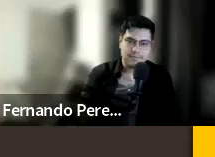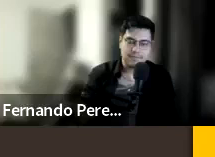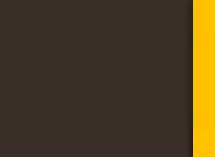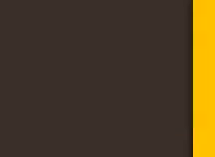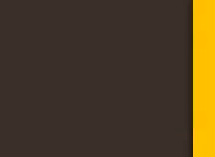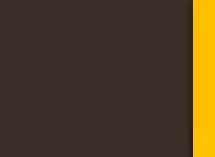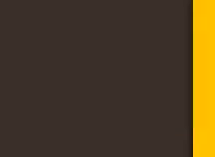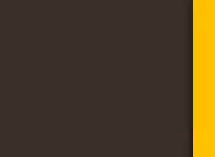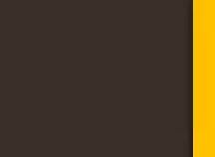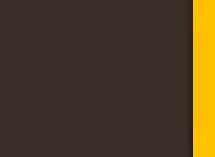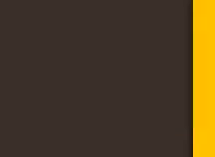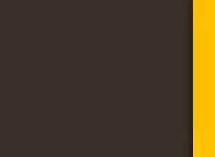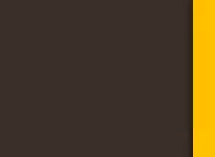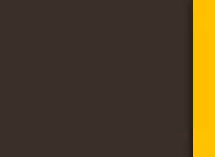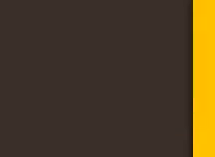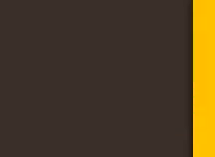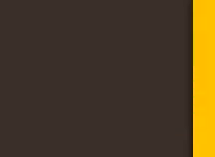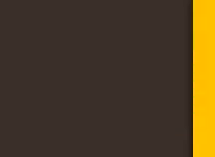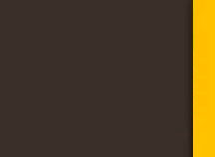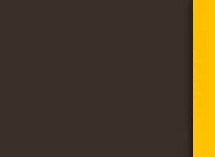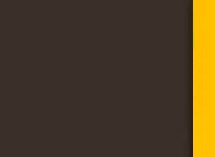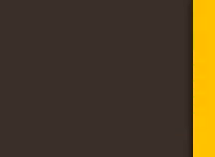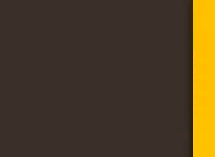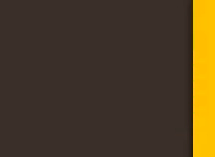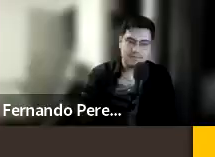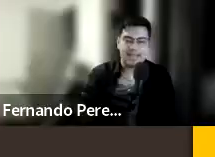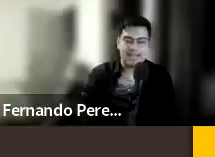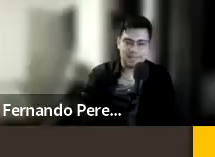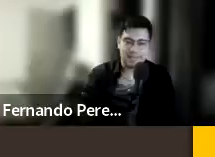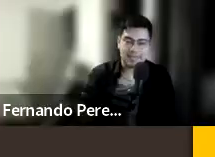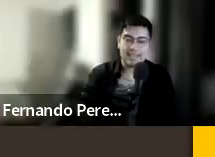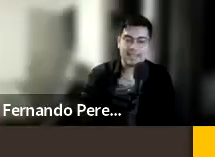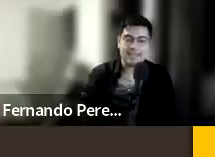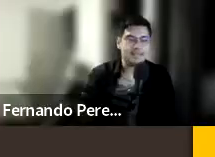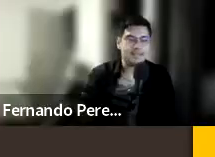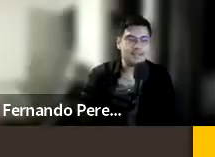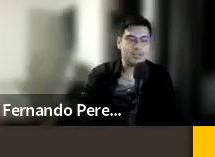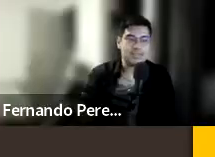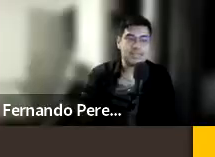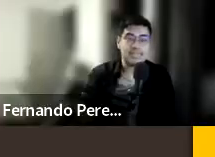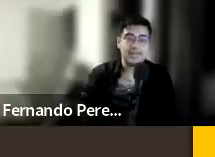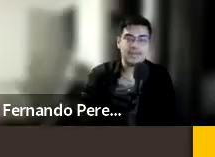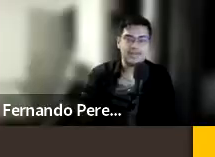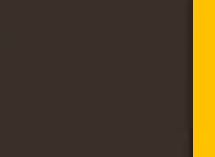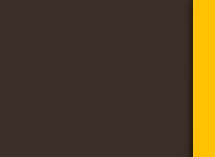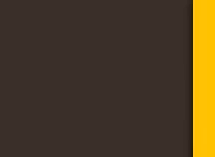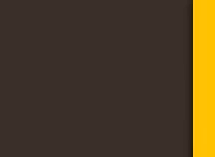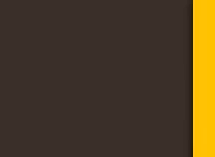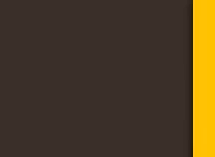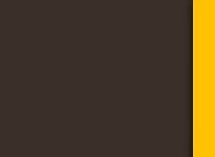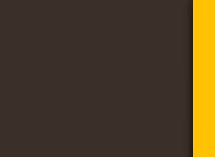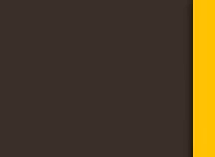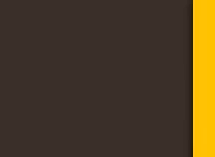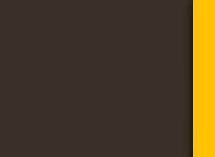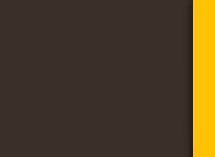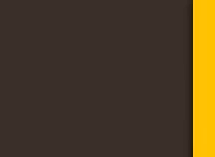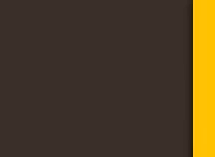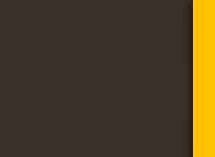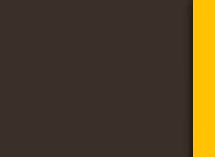¿Y sí? ¿O sí? Tú lo estás viendo en la pantalla. Tú And estás lejos. that's Exactly. Complete.